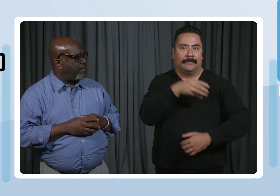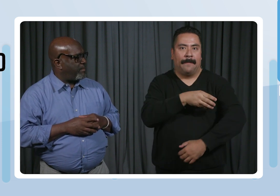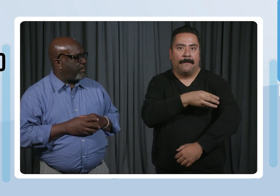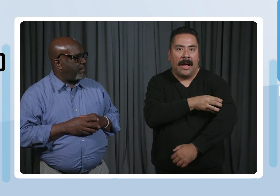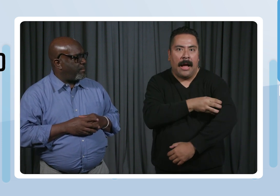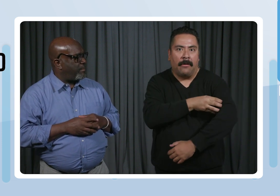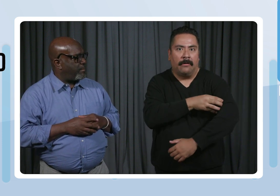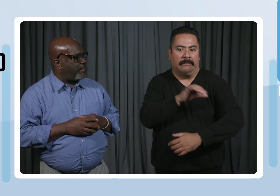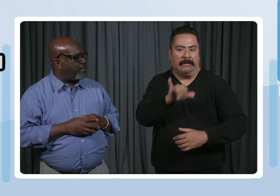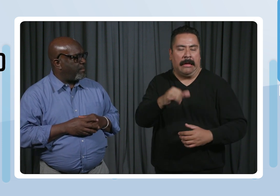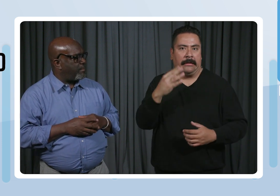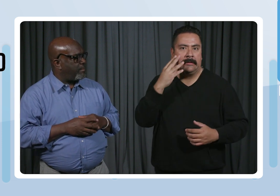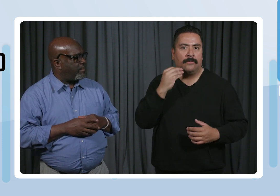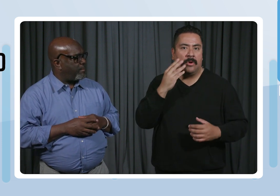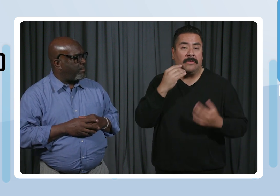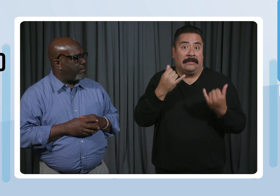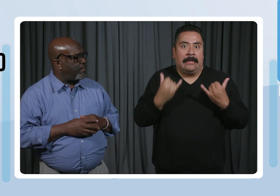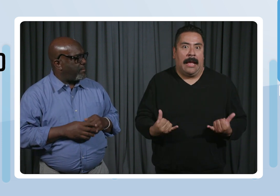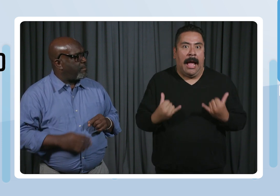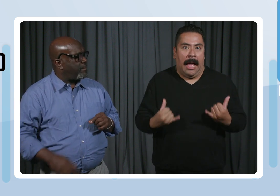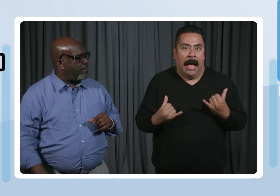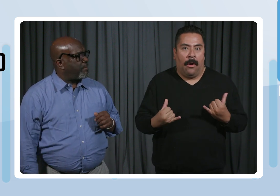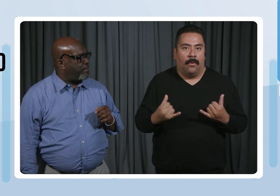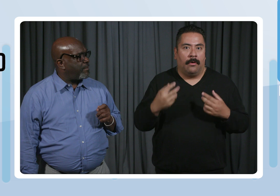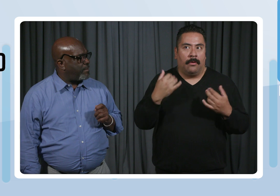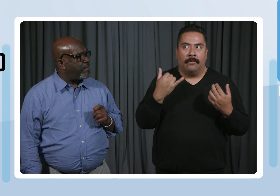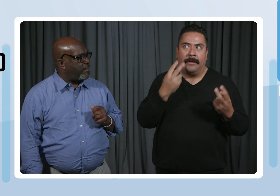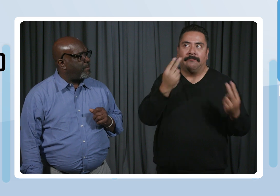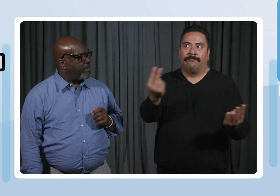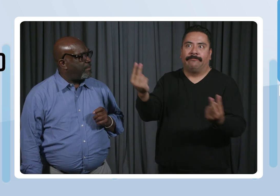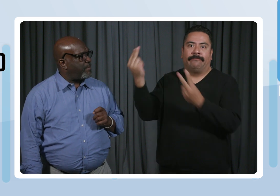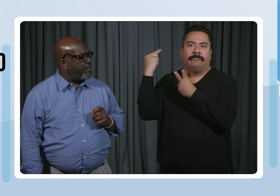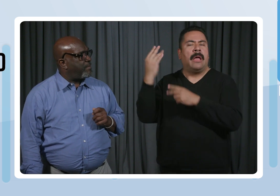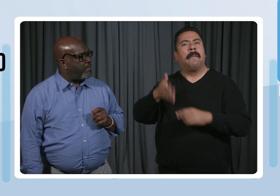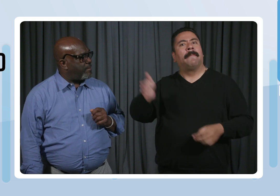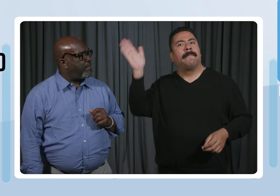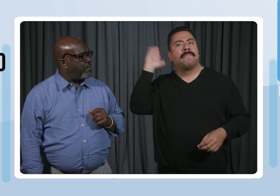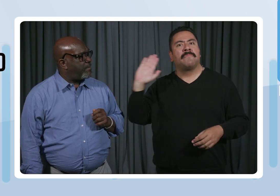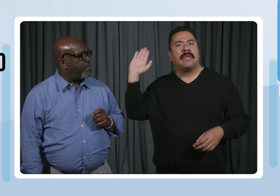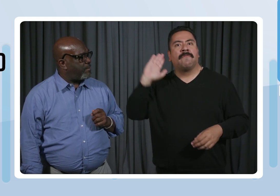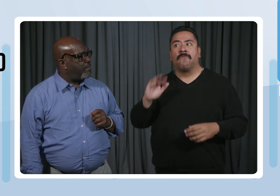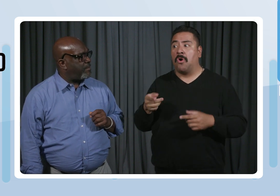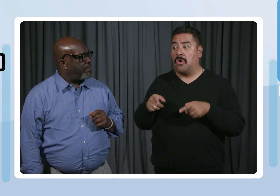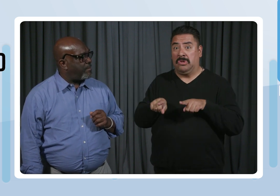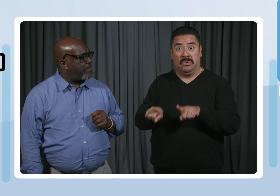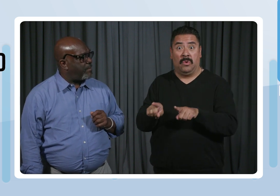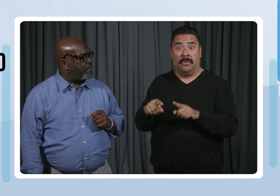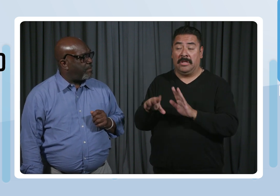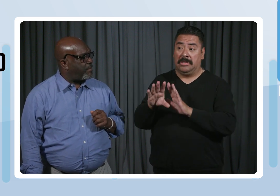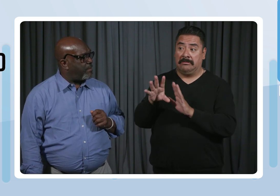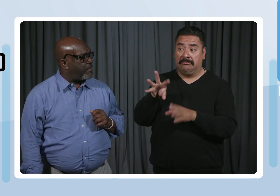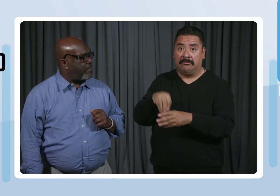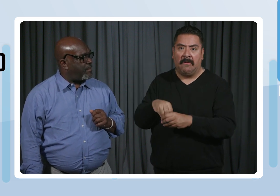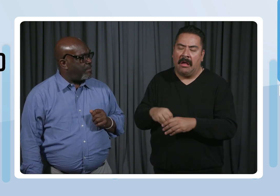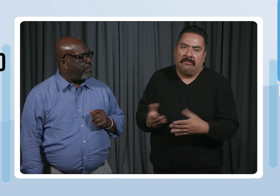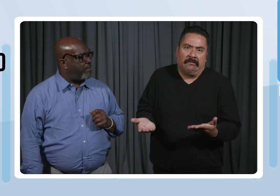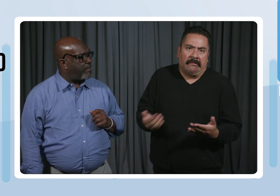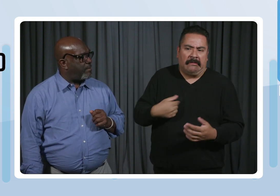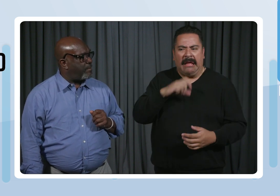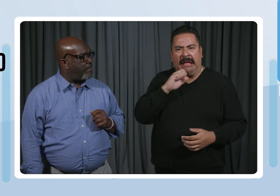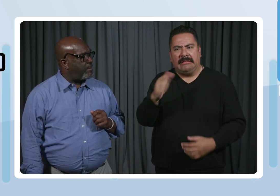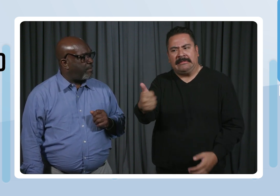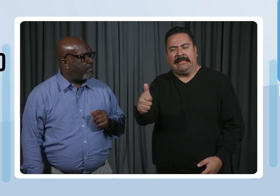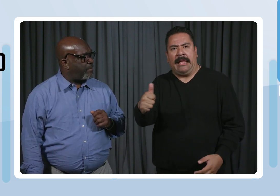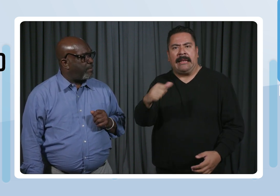of that experience more so in hindsight than I think I did when it was happening. At 10 years old, I don't